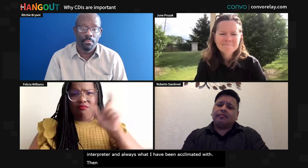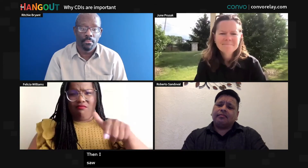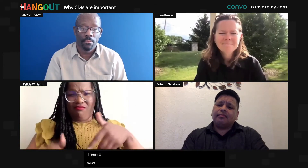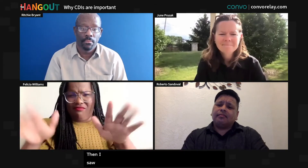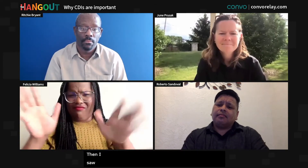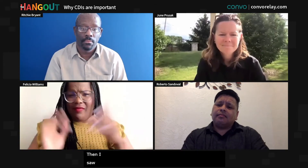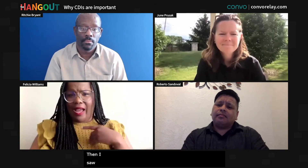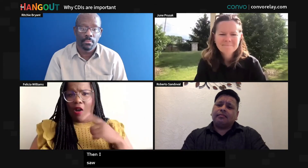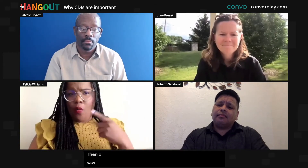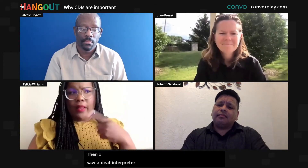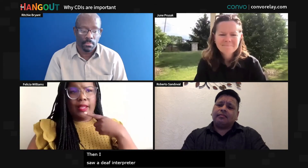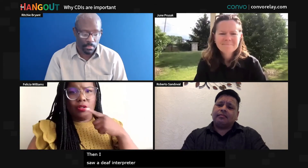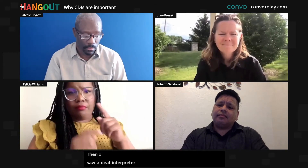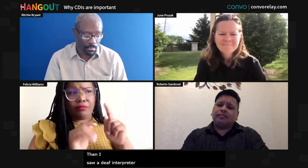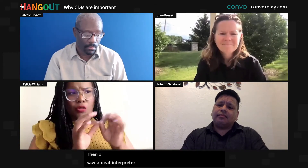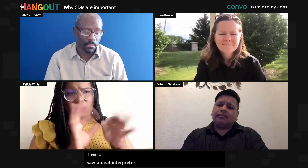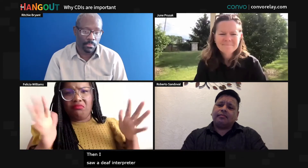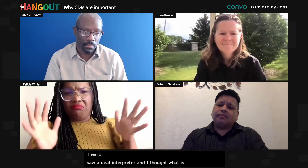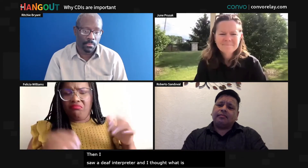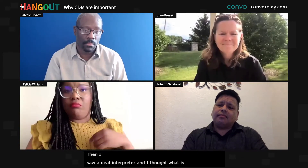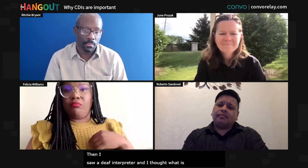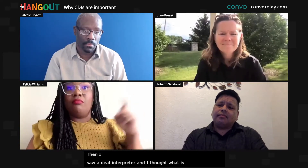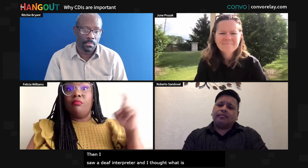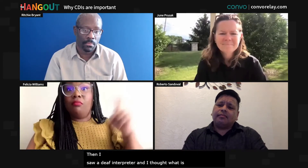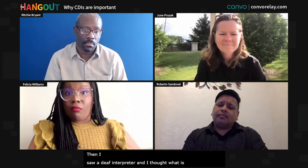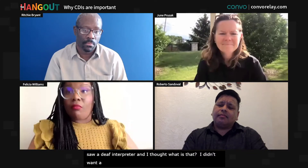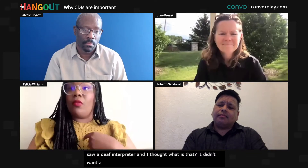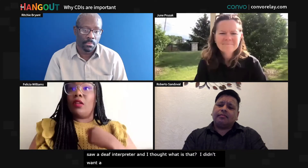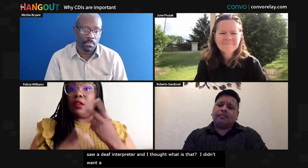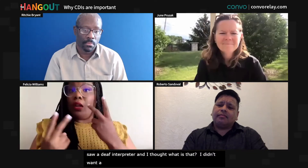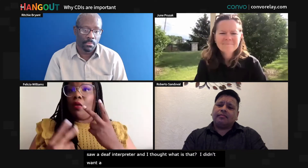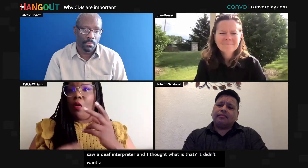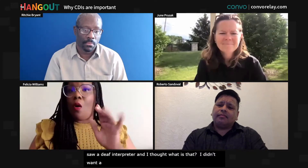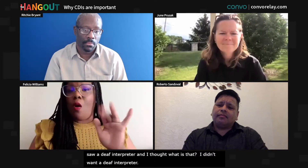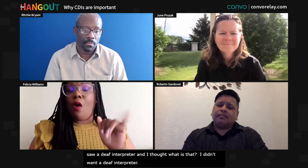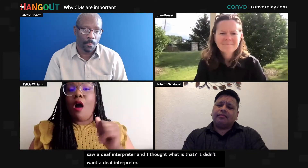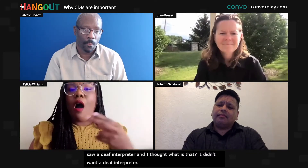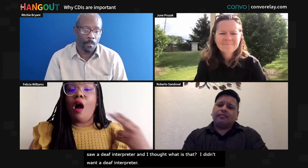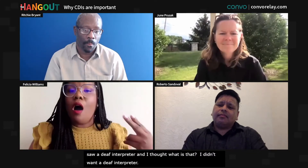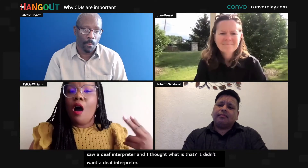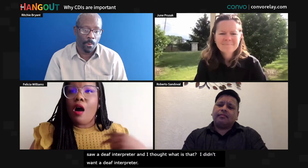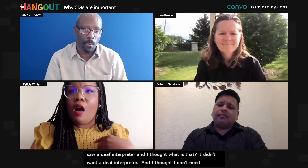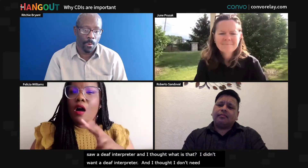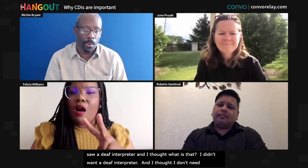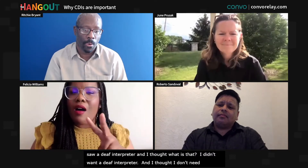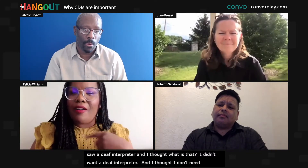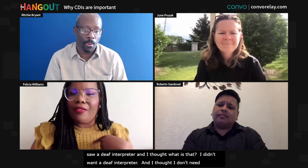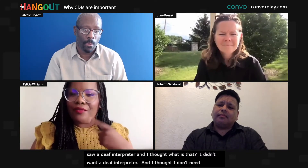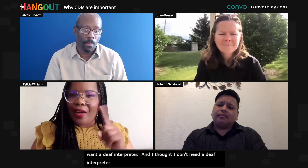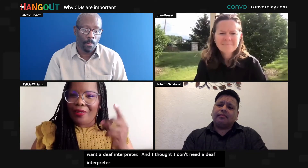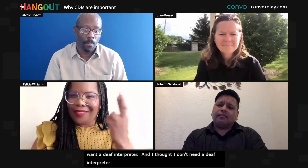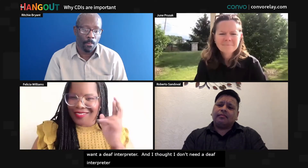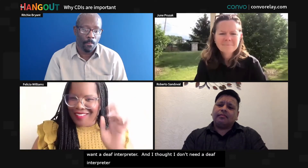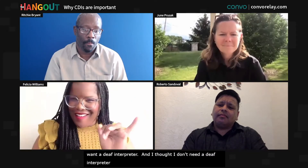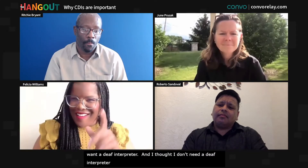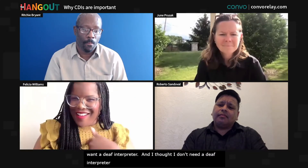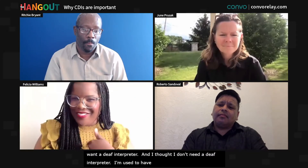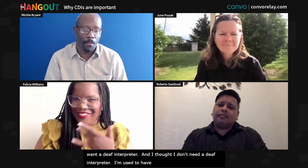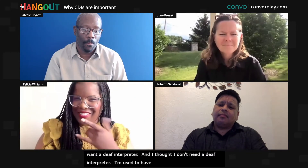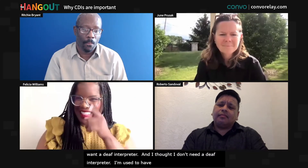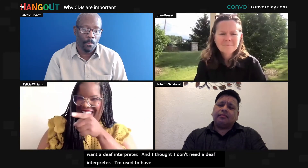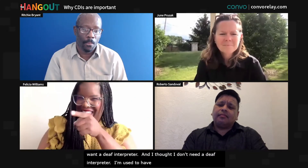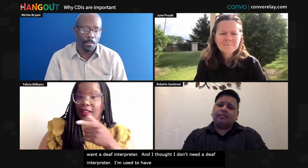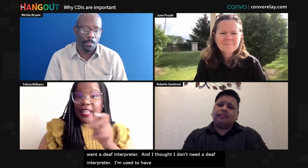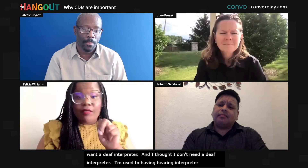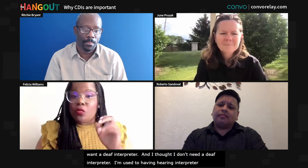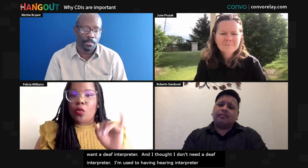I didn't want a deaf interpreter. It's like, I don't need a deaf interpreter. I'm used to having hearing interpreters and that's it. And then I finally was able to see what they could do. And I